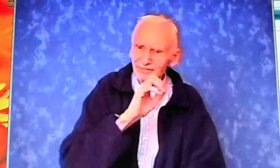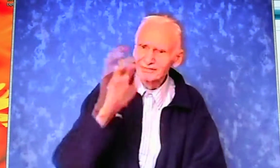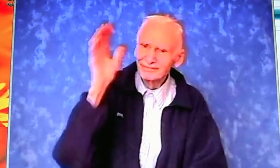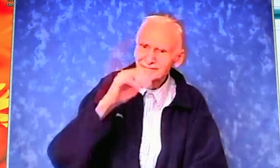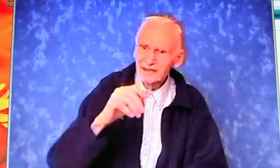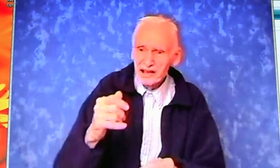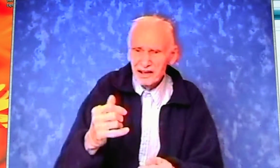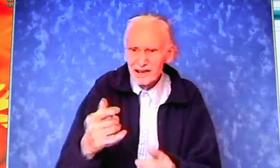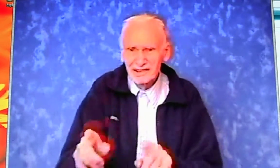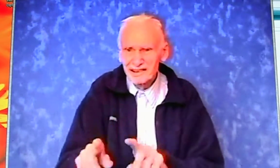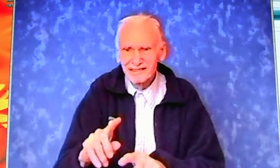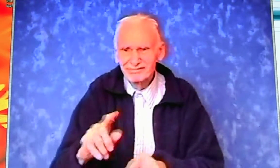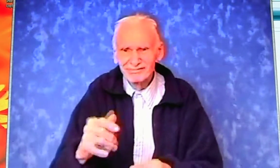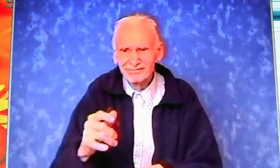and cleaning the barns.